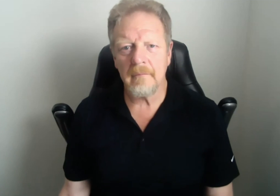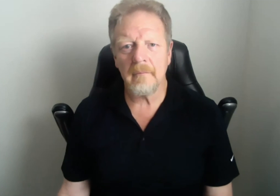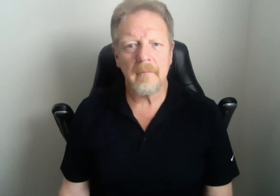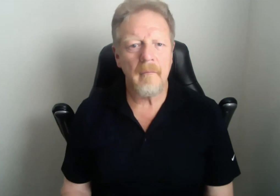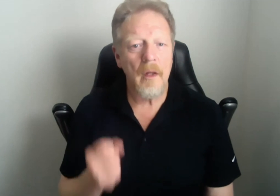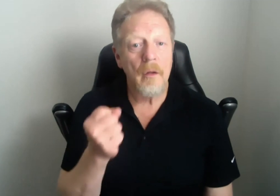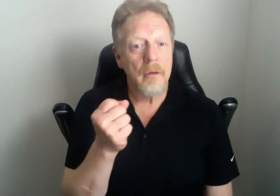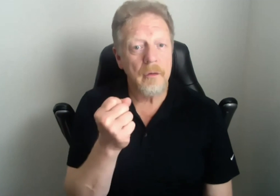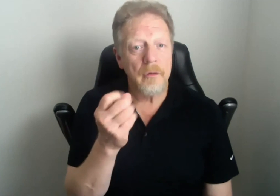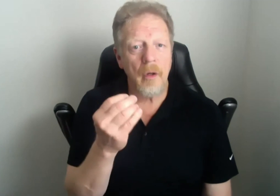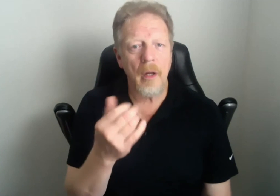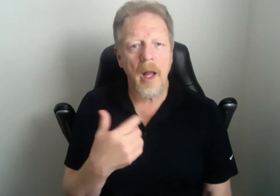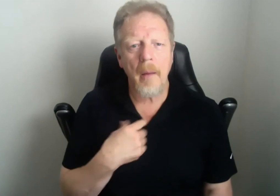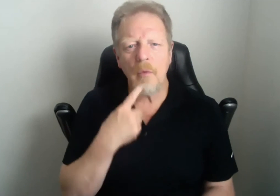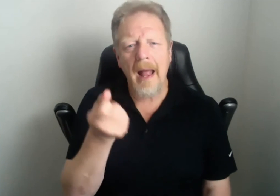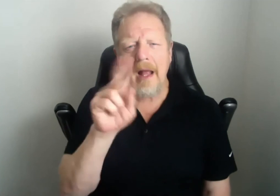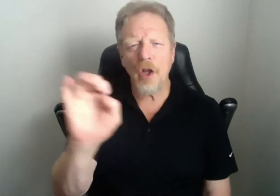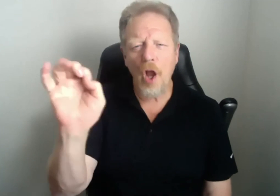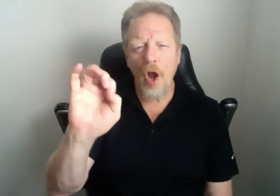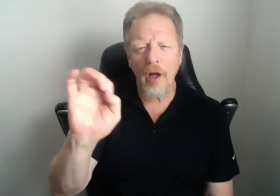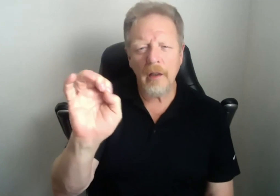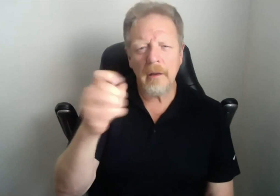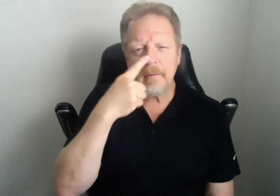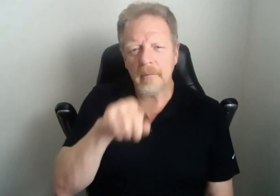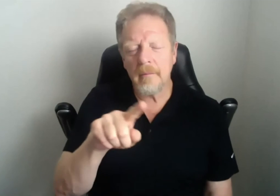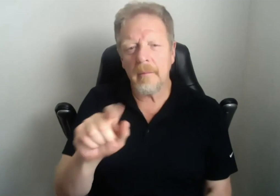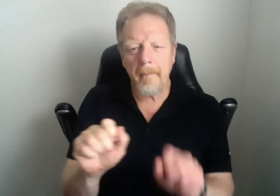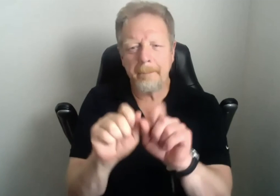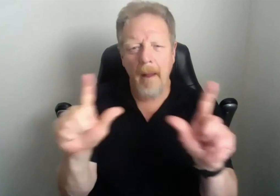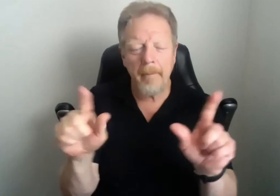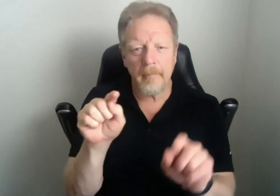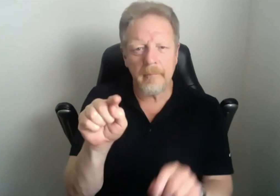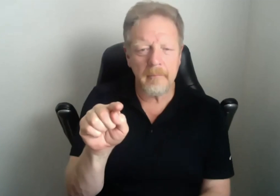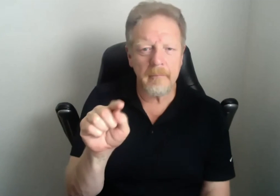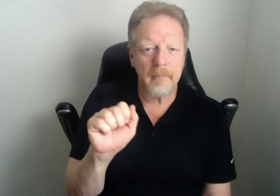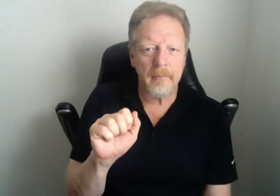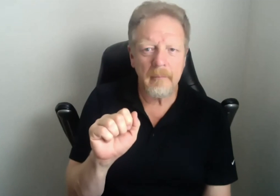So I'm just going to ask Ernest to pop on up here.